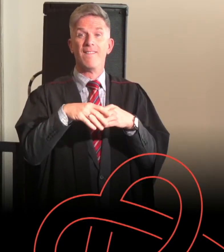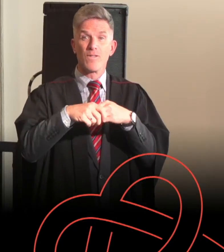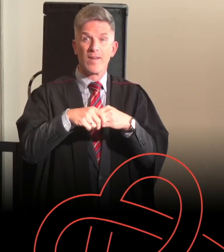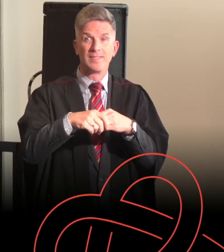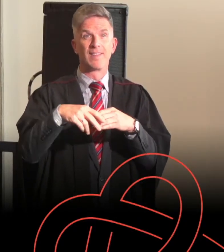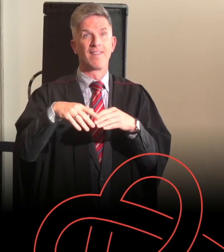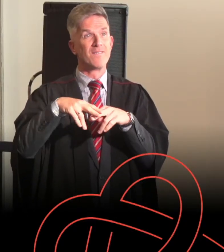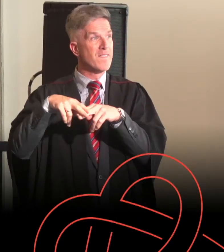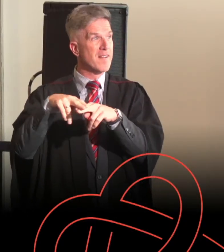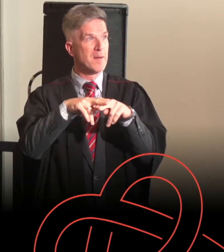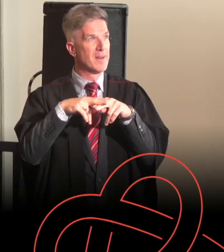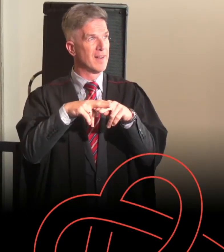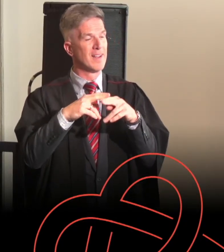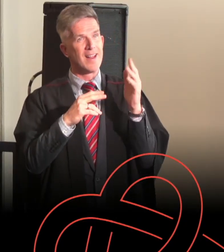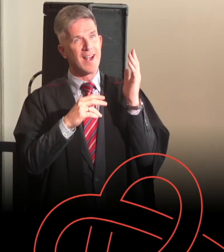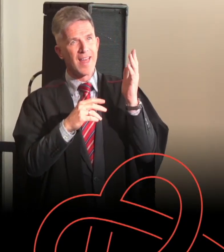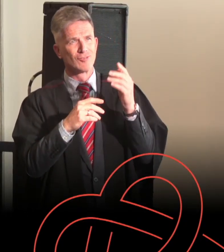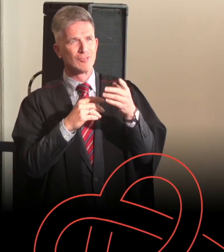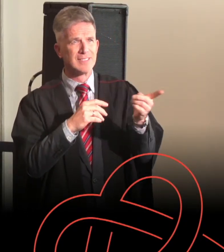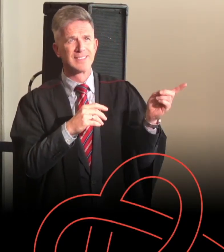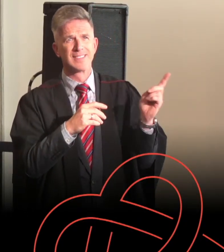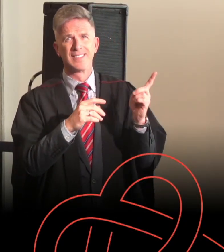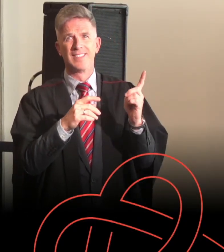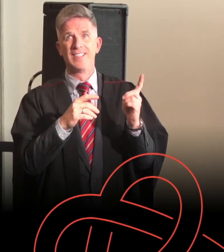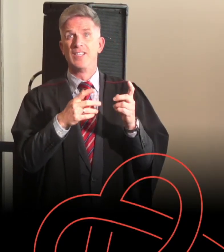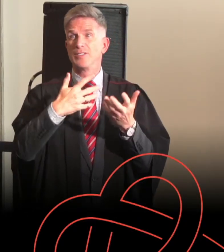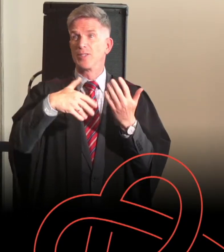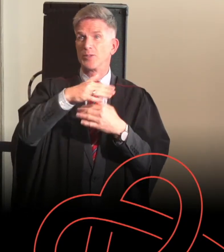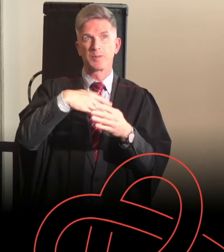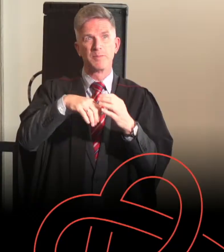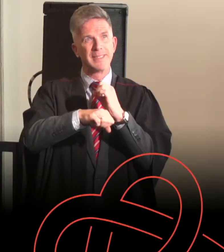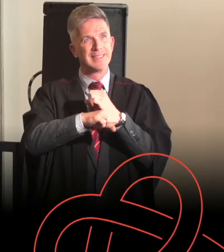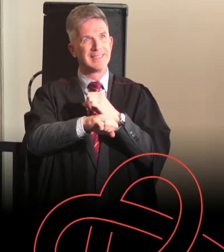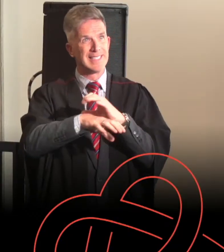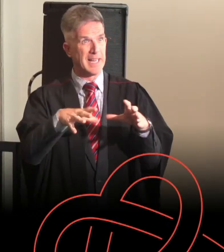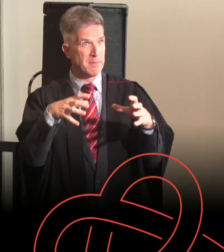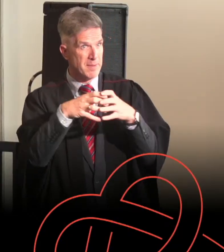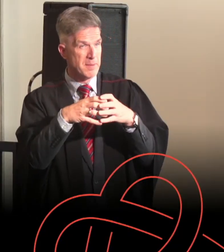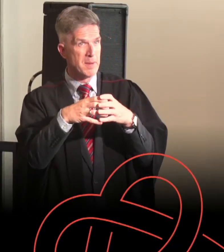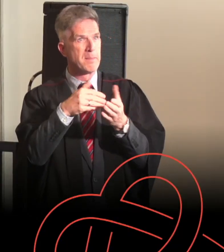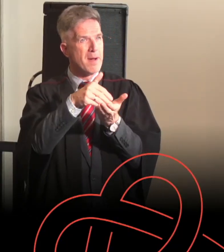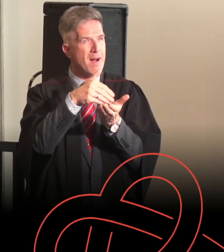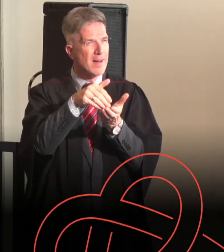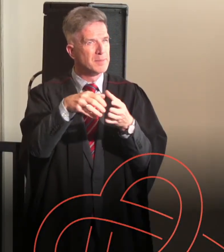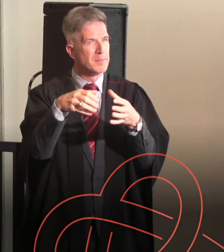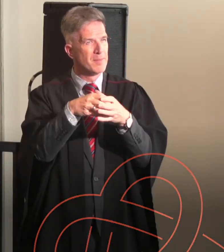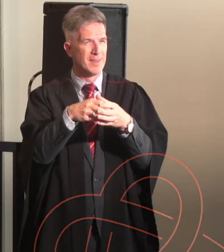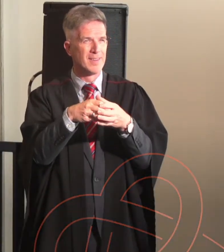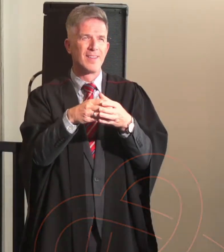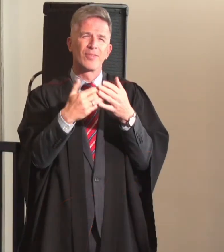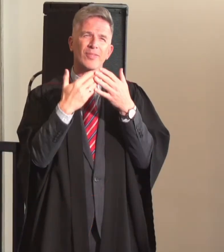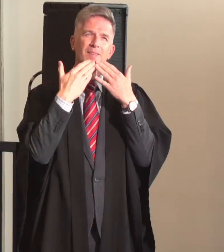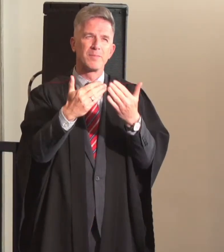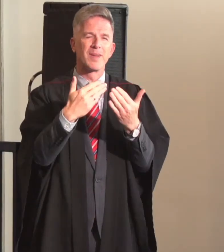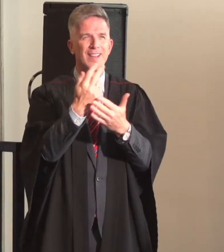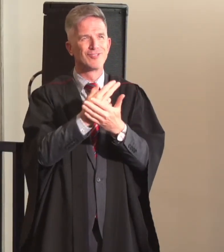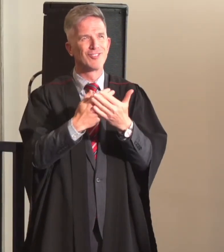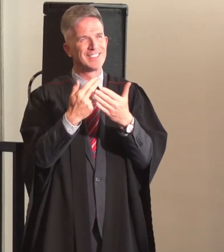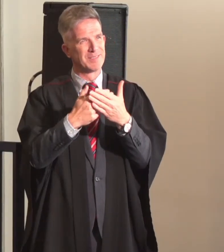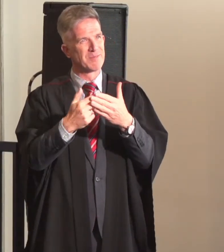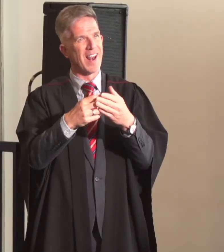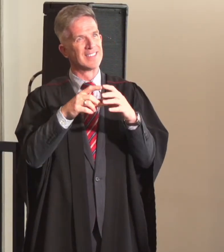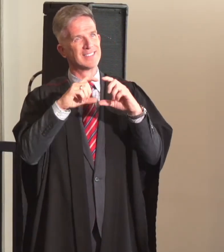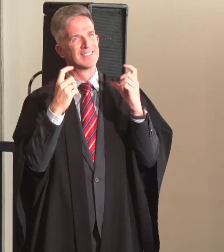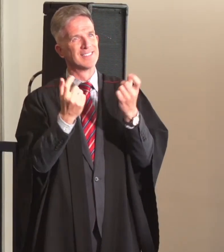the university, the social media team and marketing department, and a massive thank you to my illustration class. I wouldn't have done it without you all, and I wouldn't be the person that I am